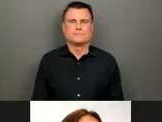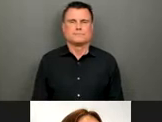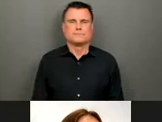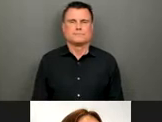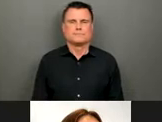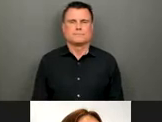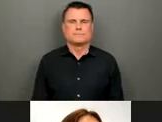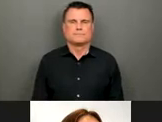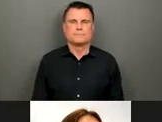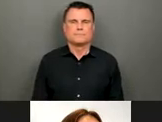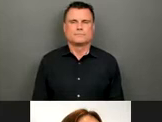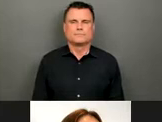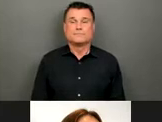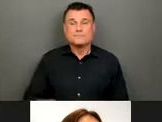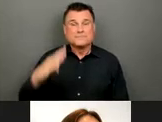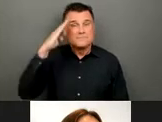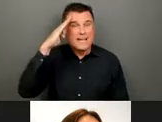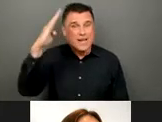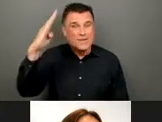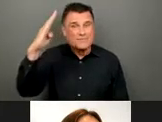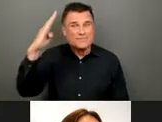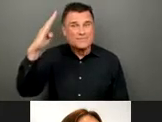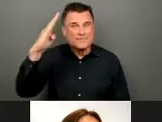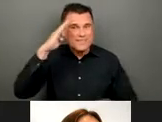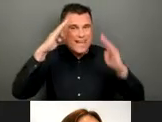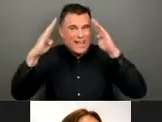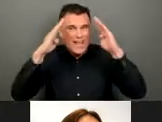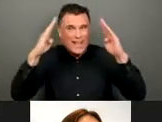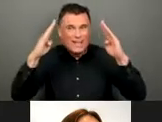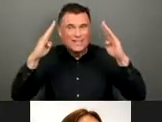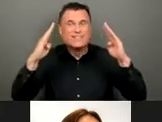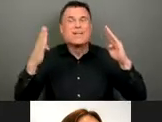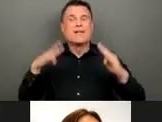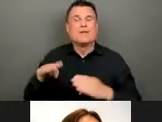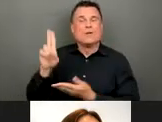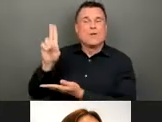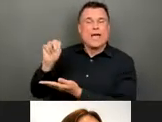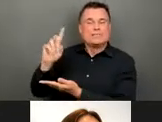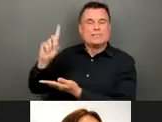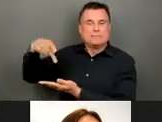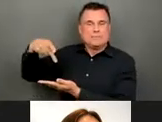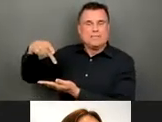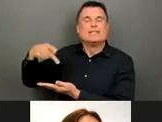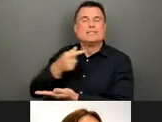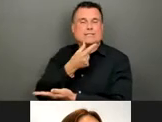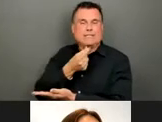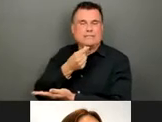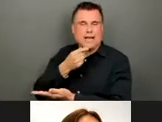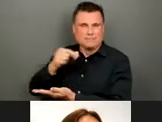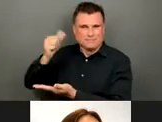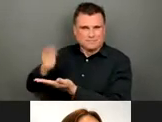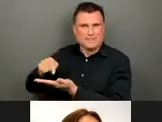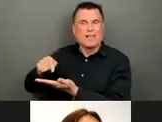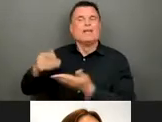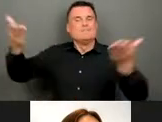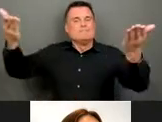Hello, warm greetings from UNDP Geneva, and welcome to this UNDP Development Dialogue